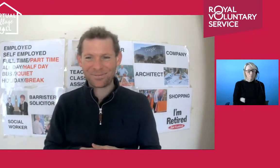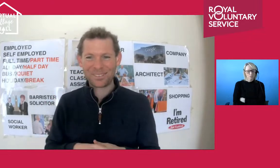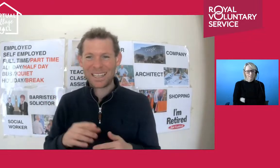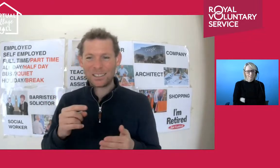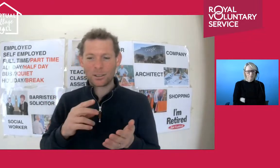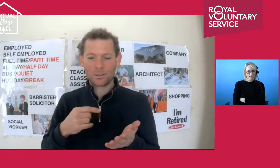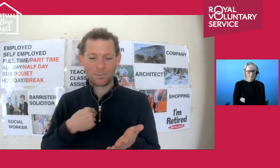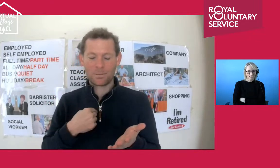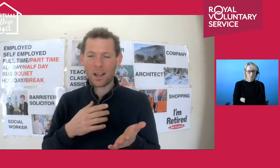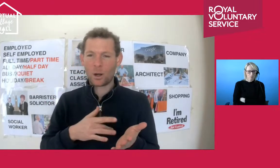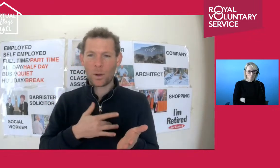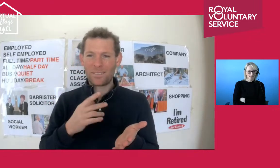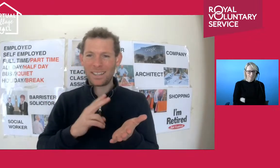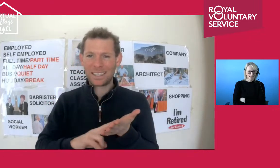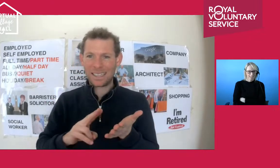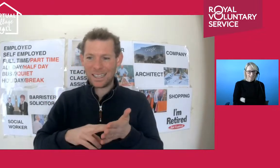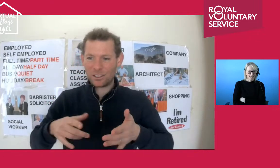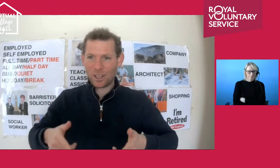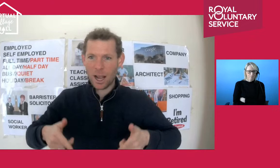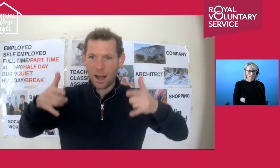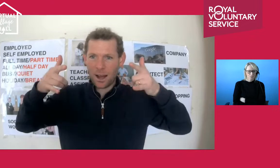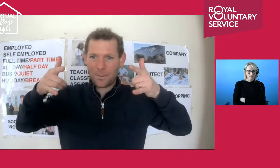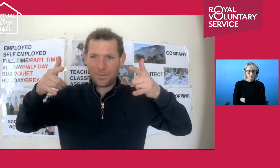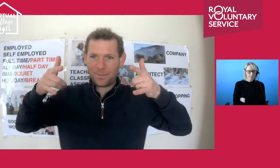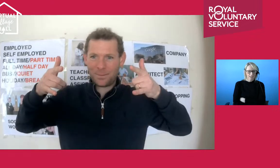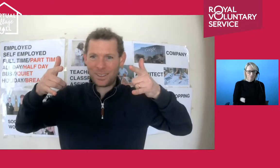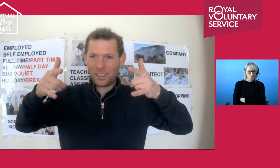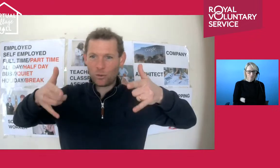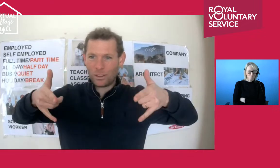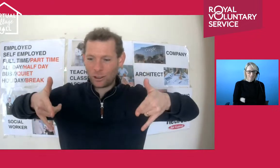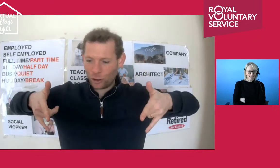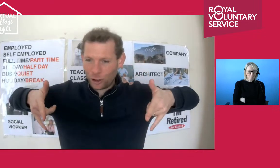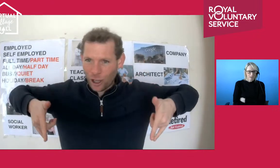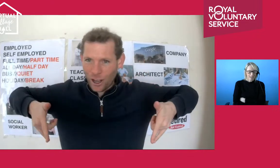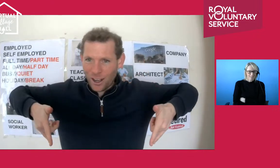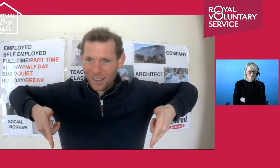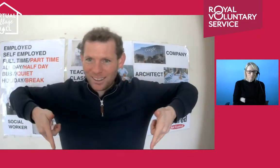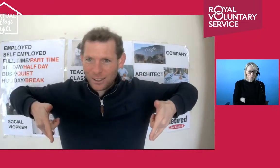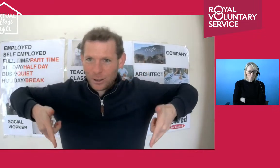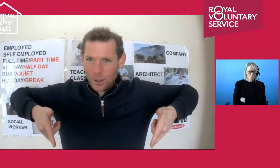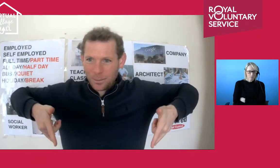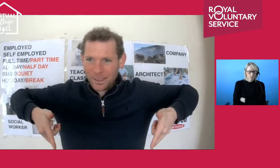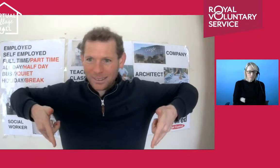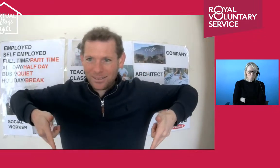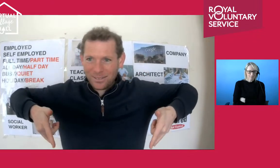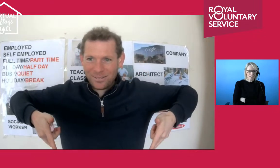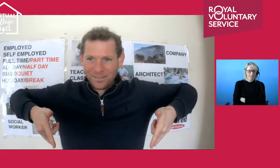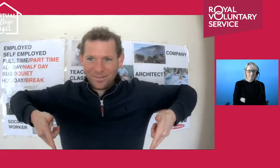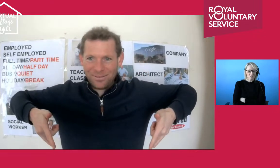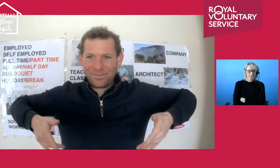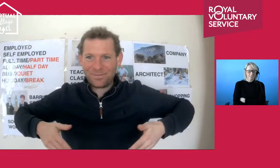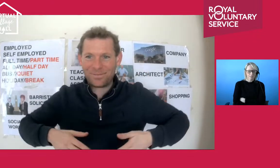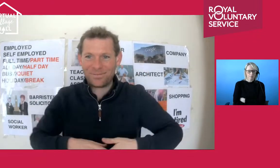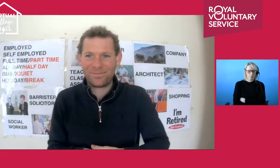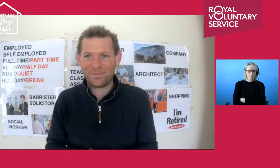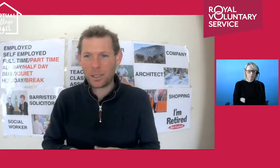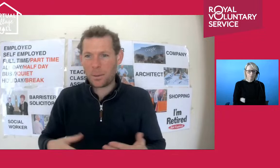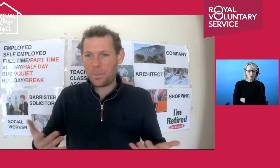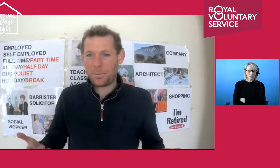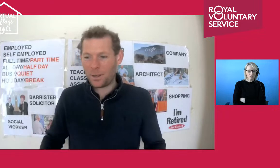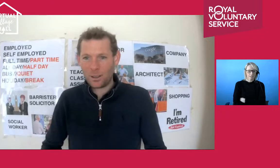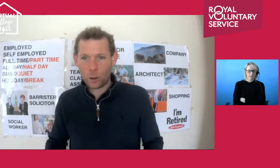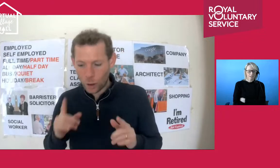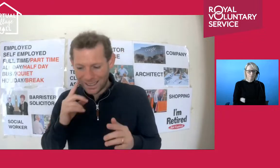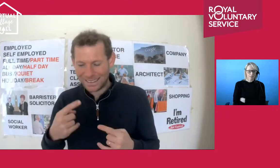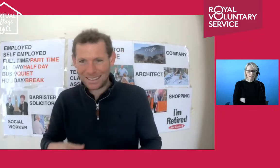Oh, unfortunately, someone didn't get shopping. That doesn't feel natural to me to have my hands up in this position because you can't see me properly